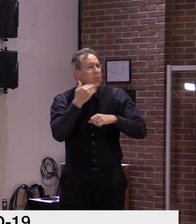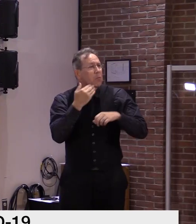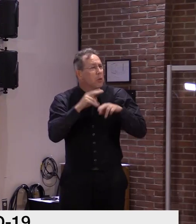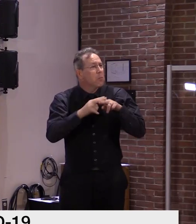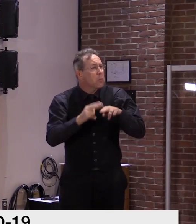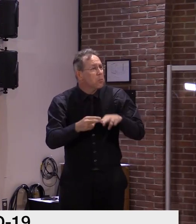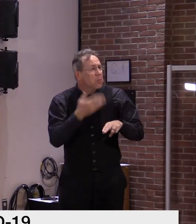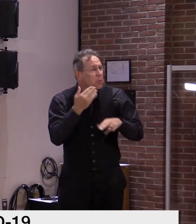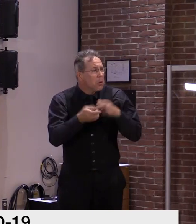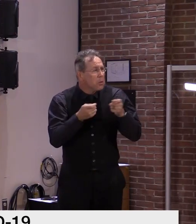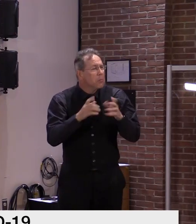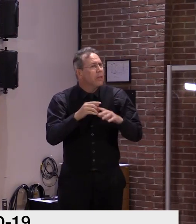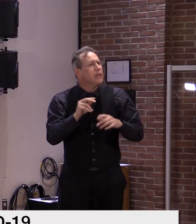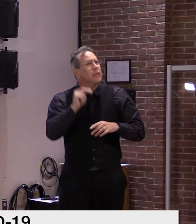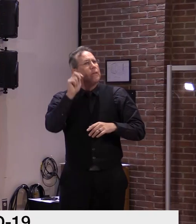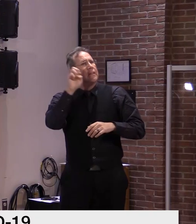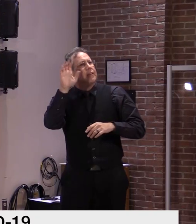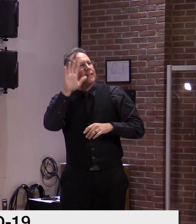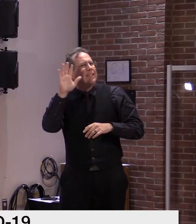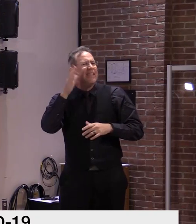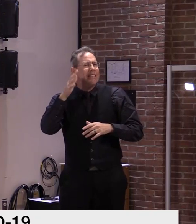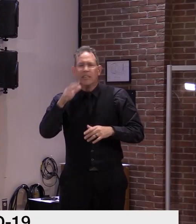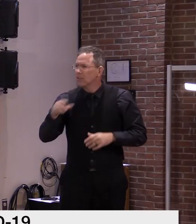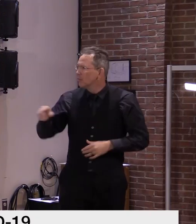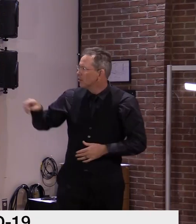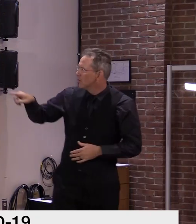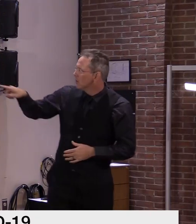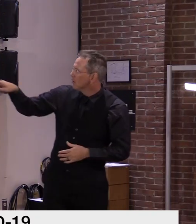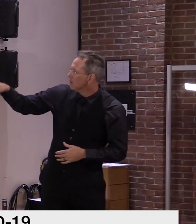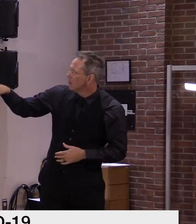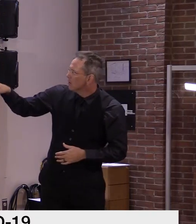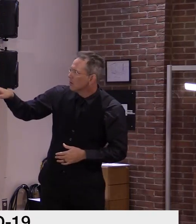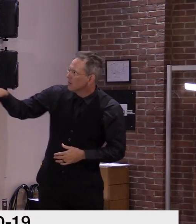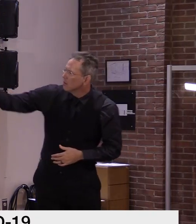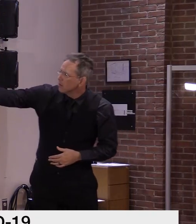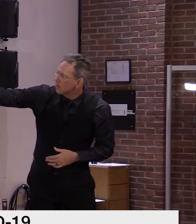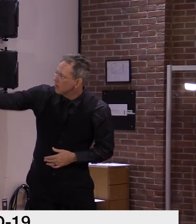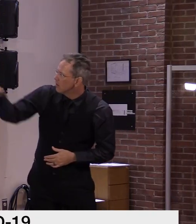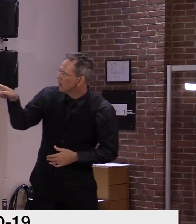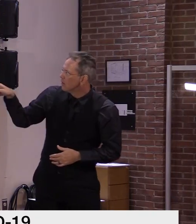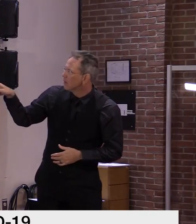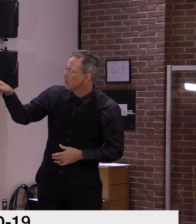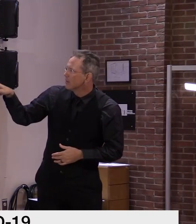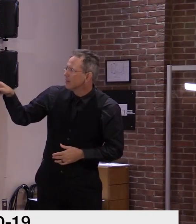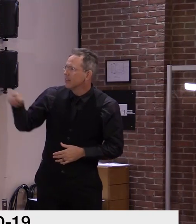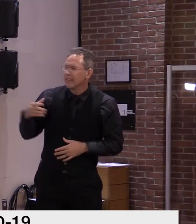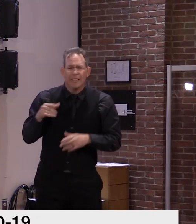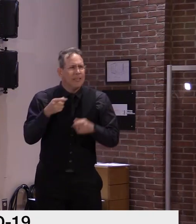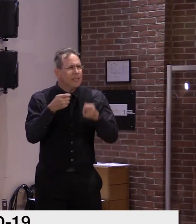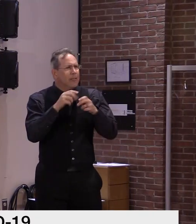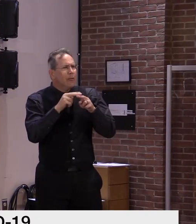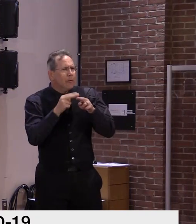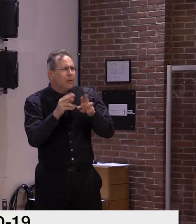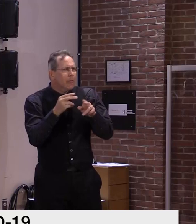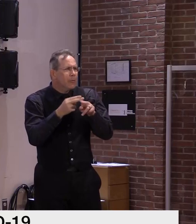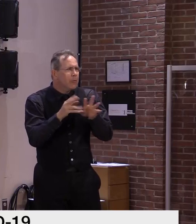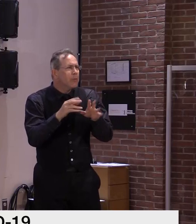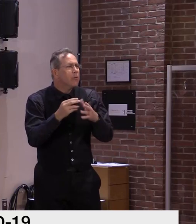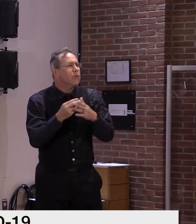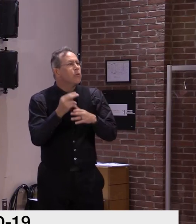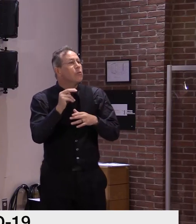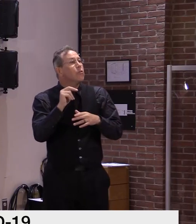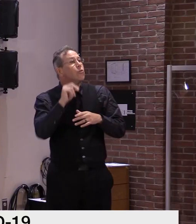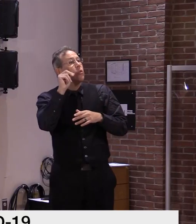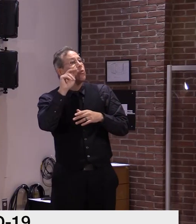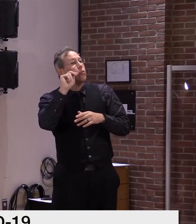results across Vermont. And we're also seeing improvement in northern New Hampshire and western Maine, where we had some concerns over the past few weeks